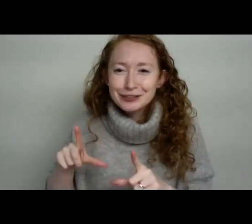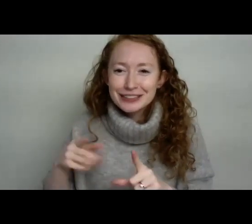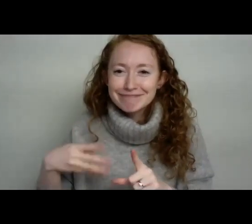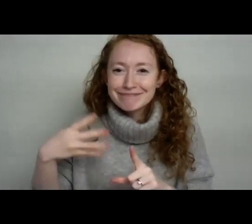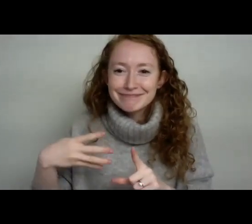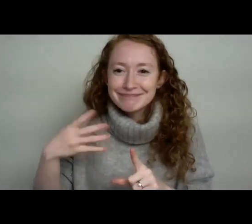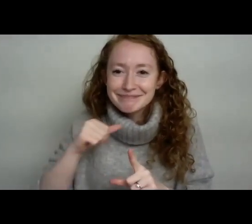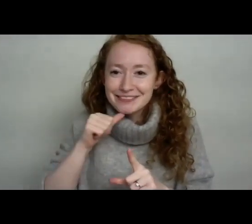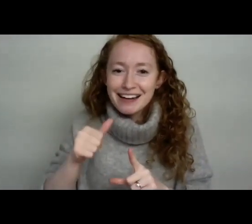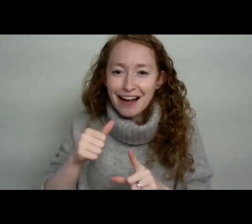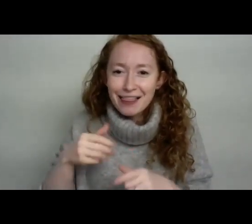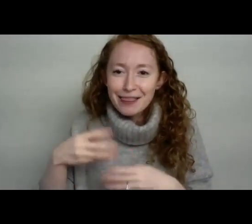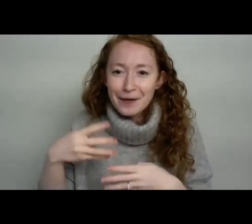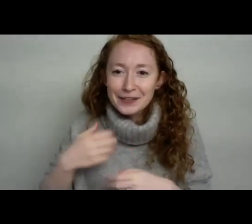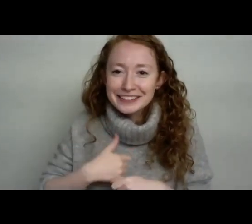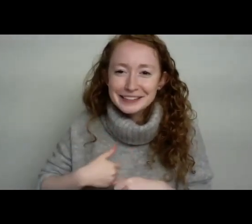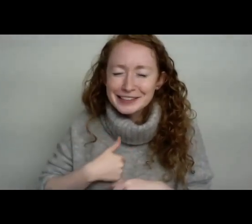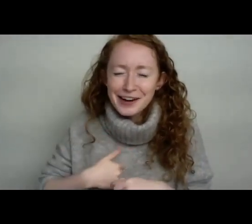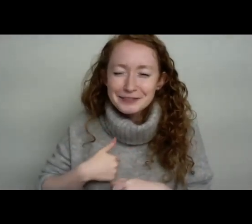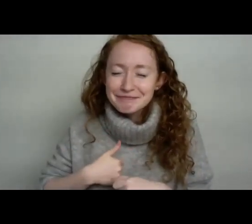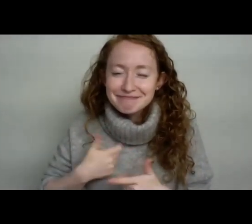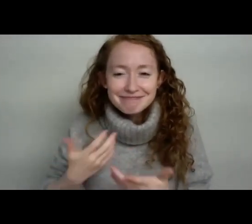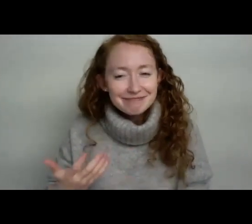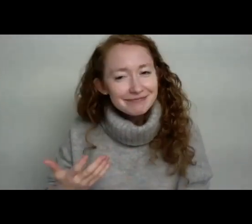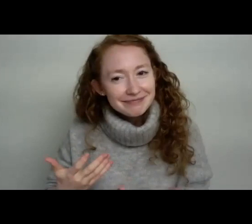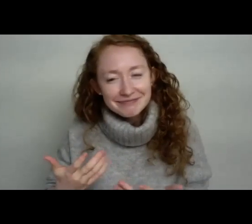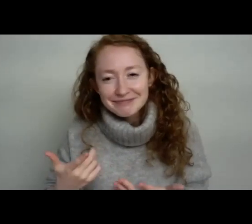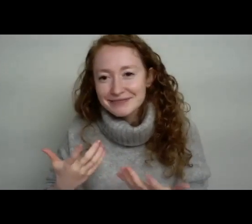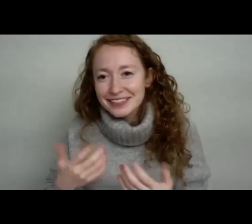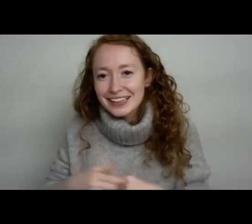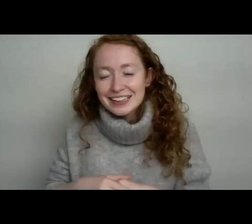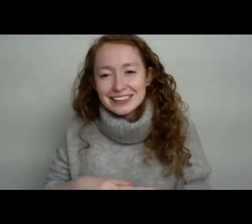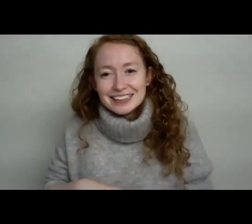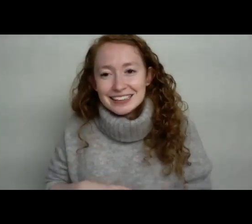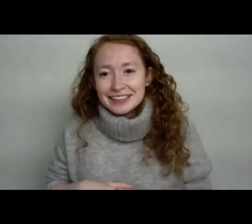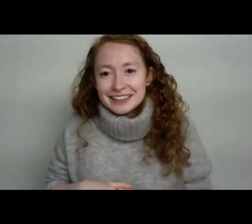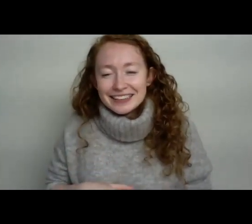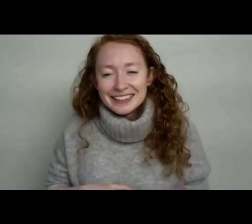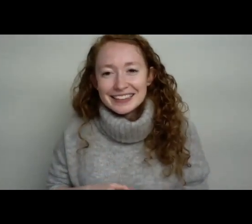going down. Pardon this moment of facilitator transparency.